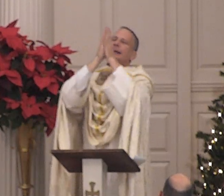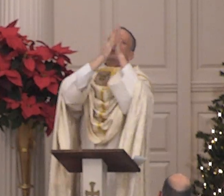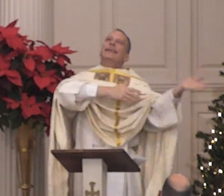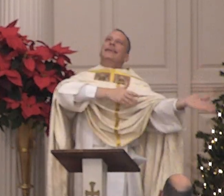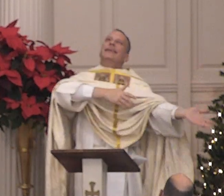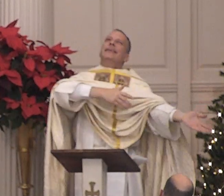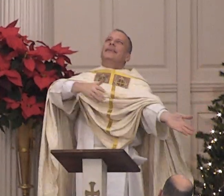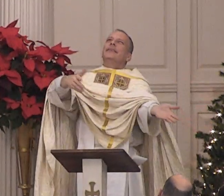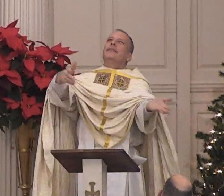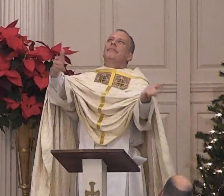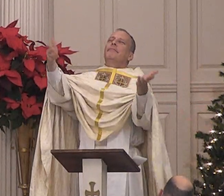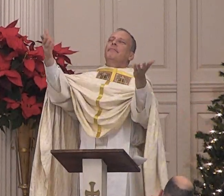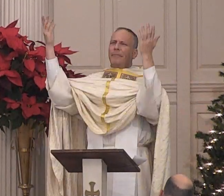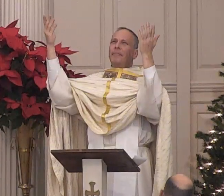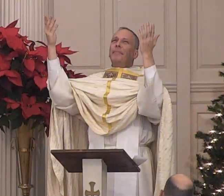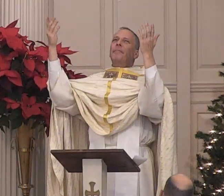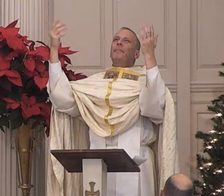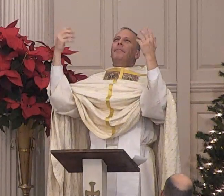Lord.